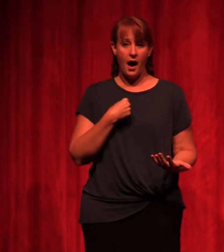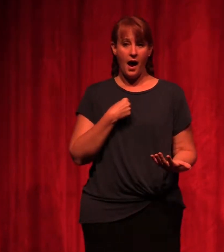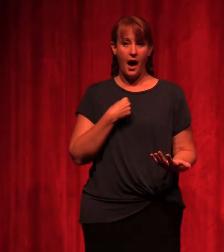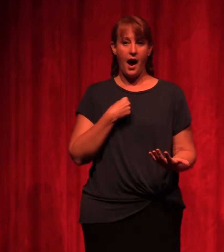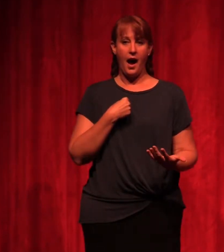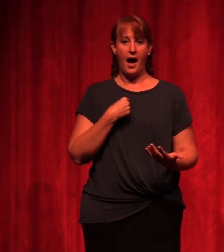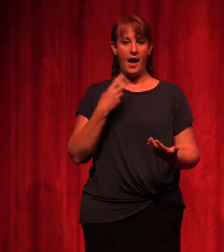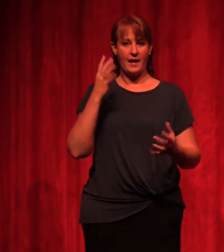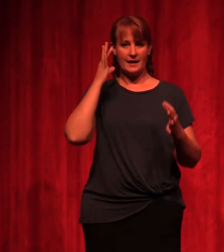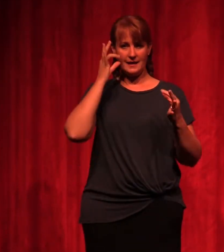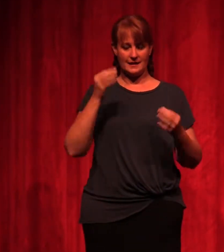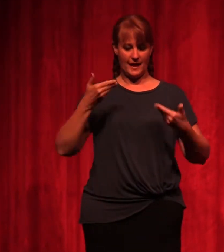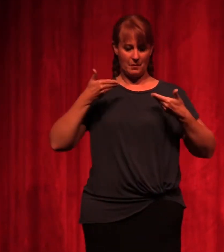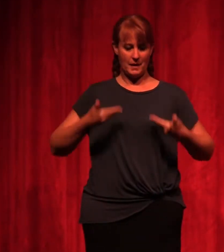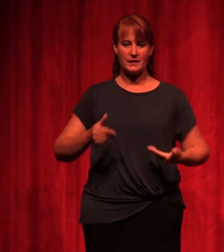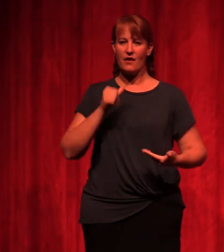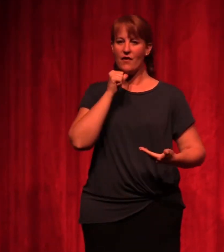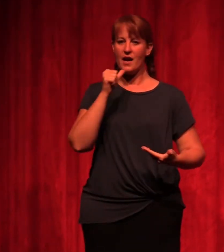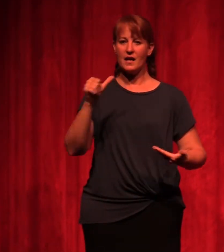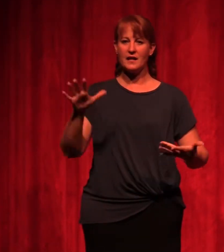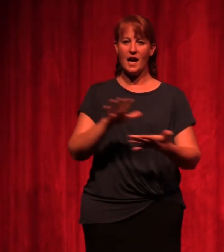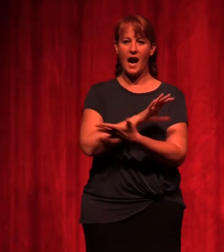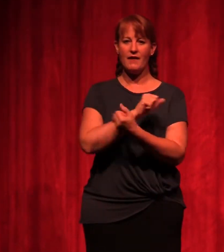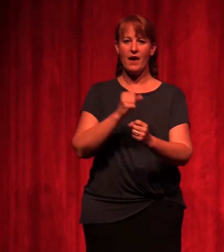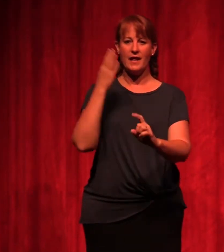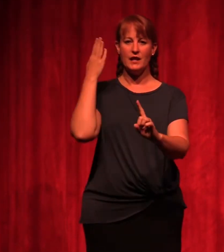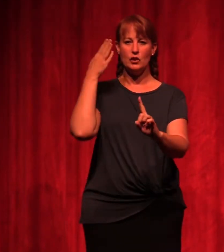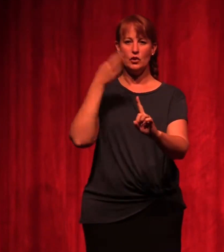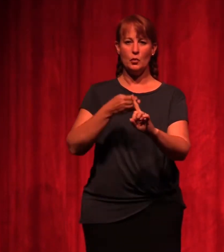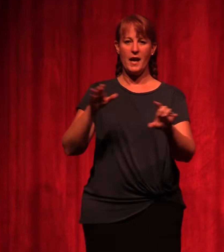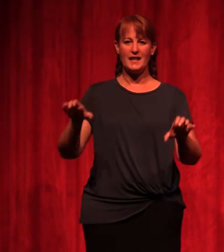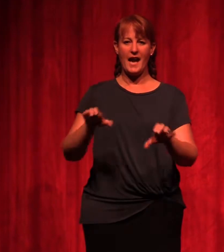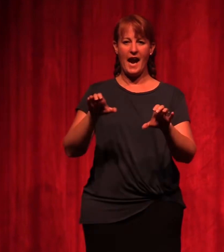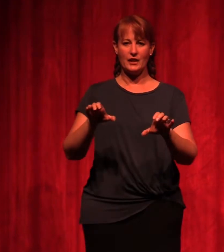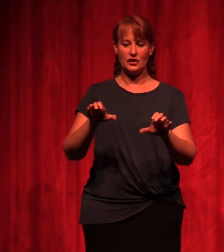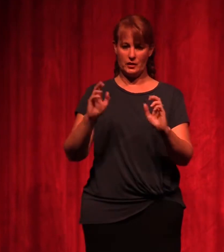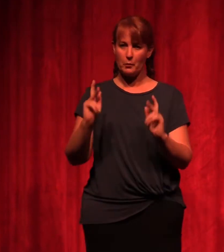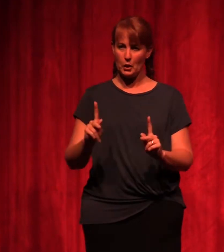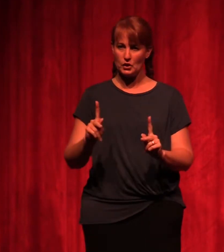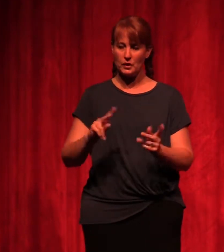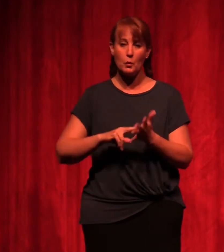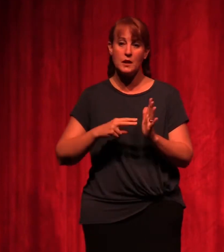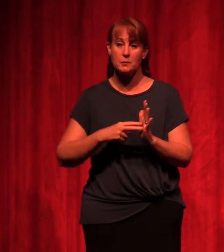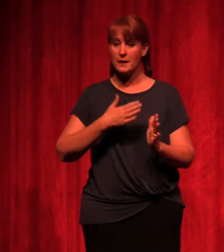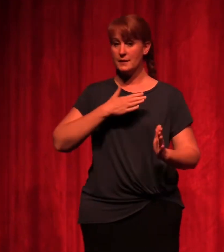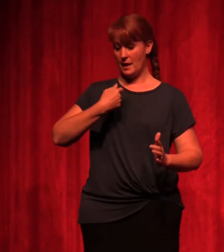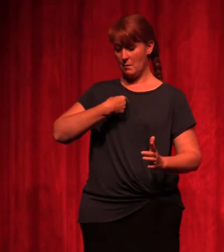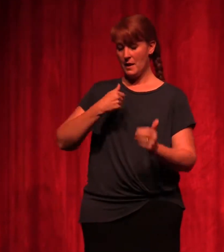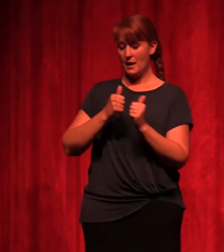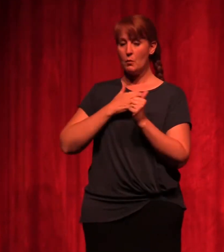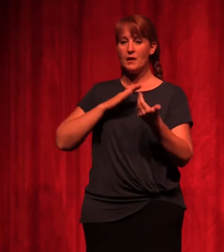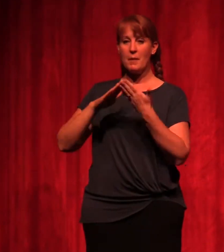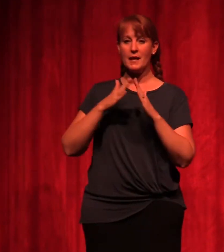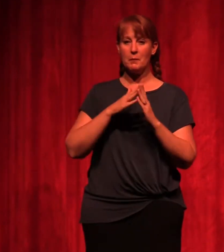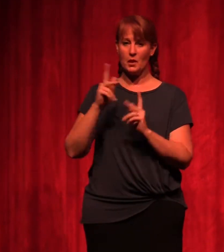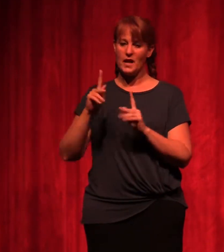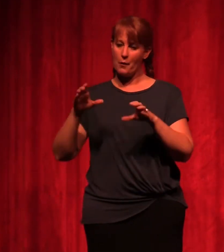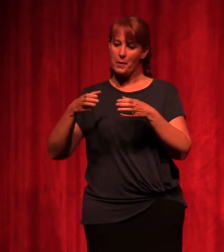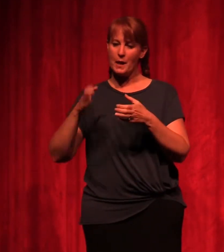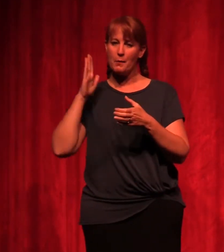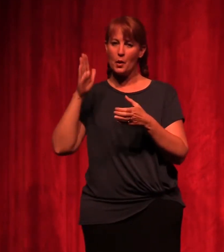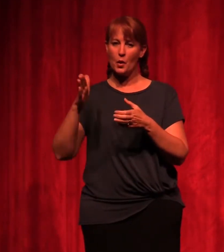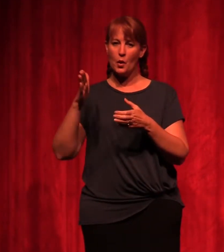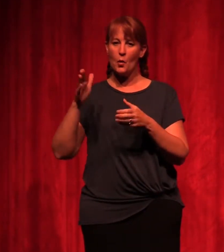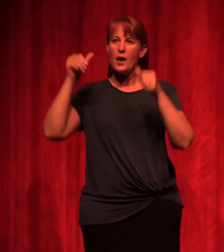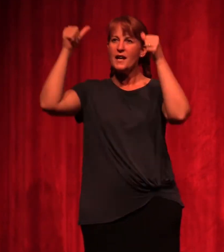defined myself as a nonviolent direct action activist. And what that meant is that me and my community of folks would